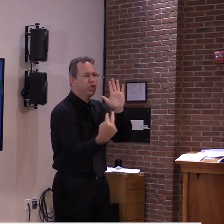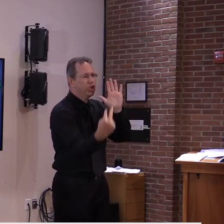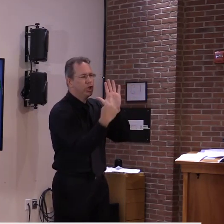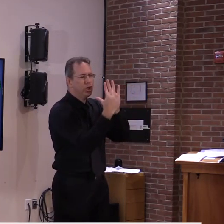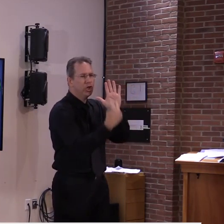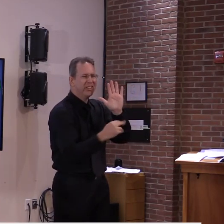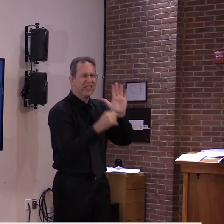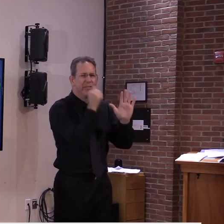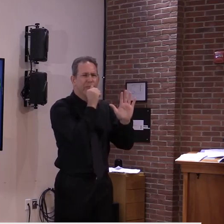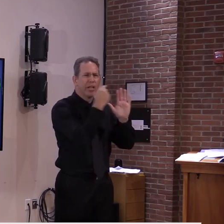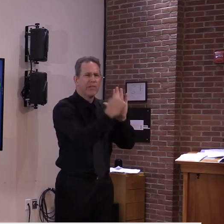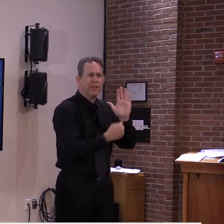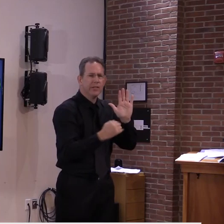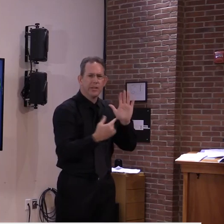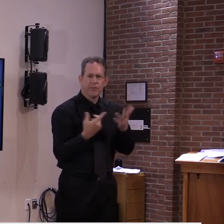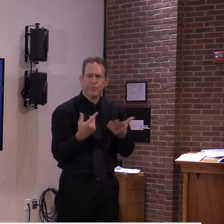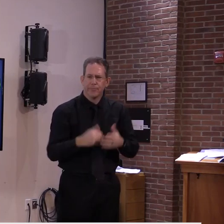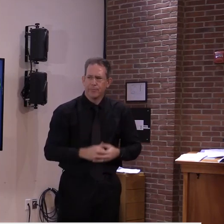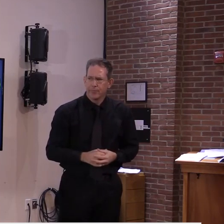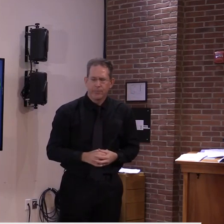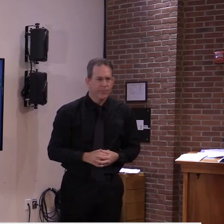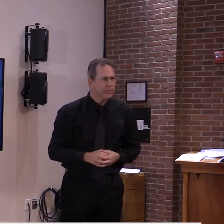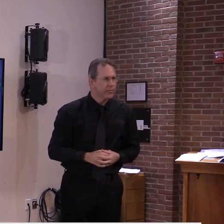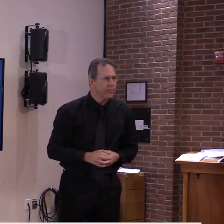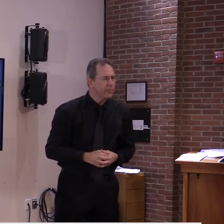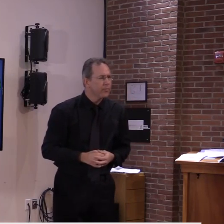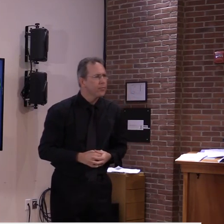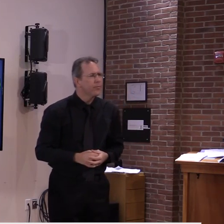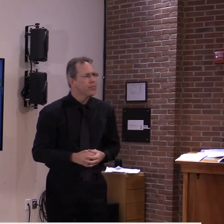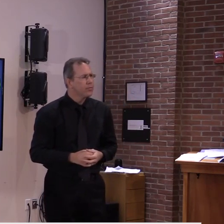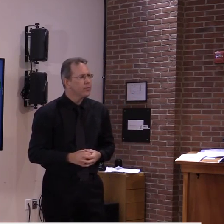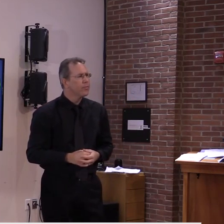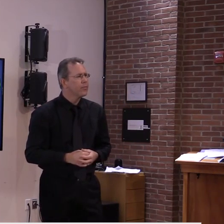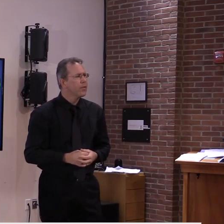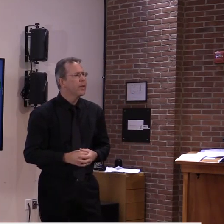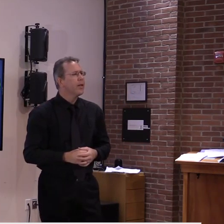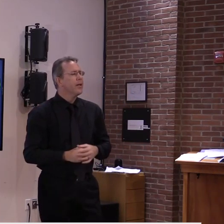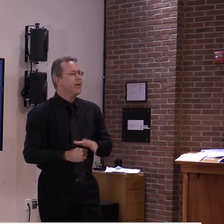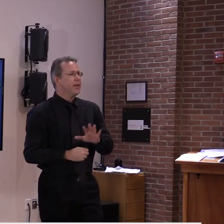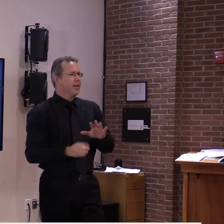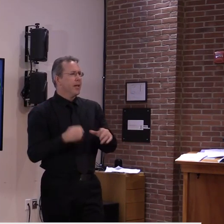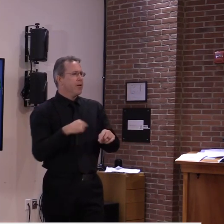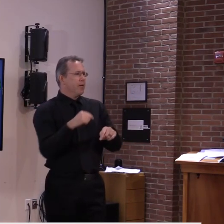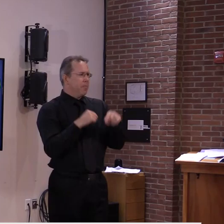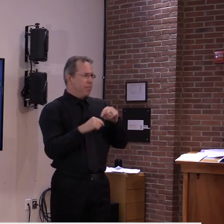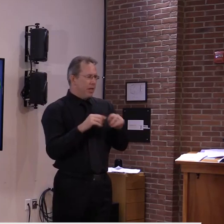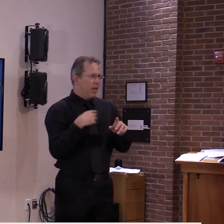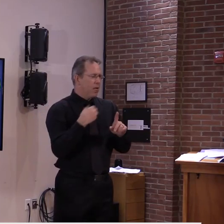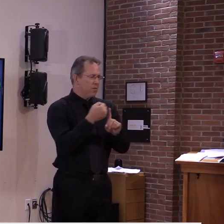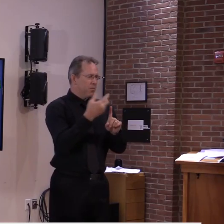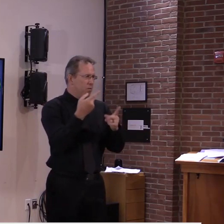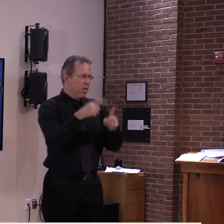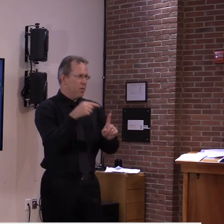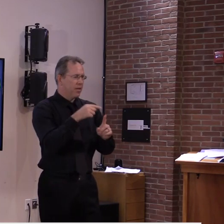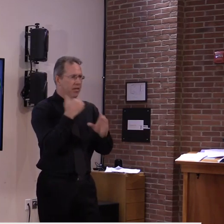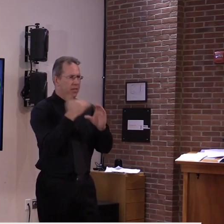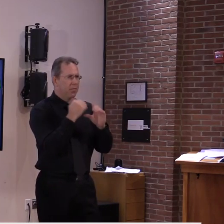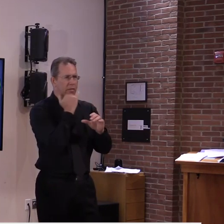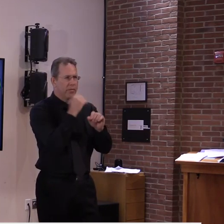Let me just back up a little bit and talk about what we've done. Obviously, as you remember, there